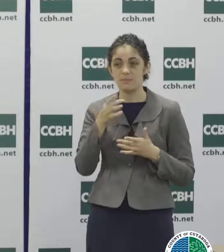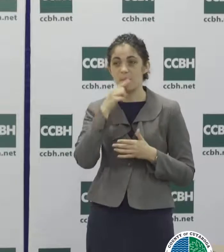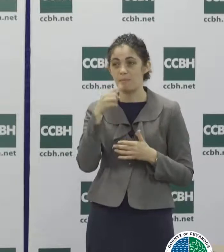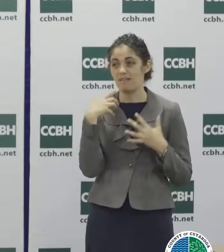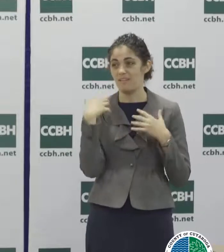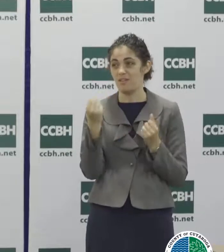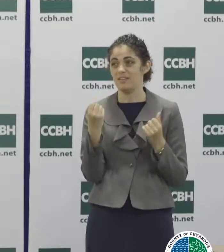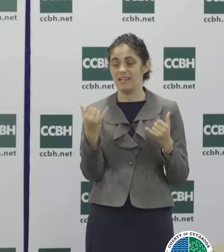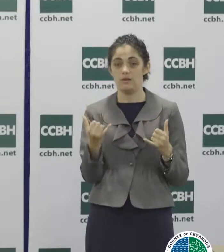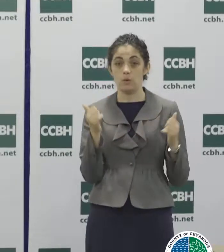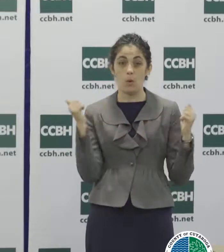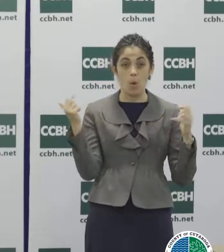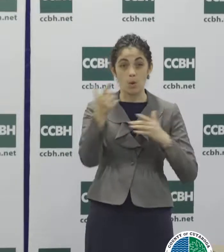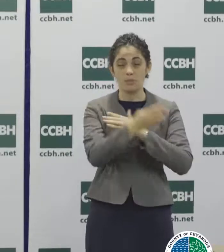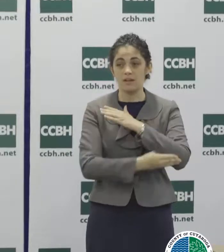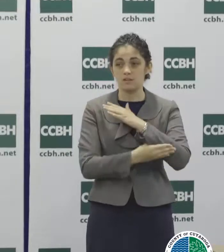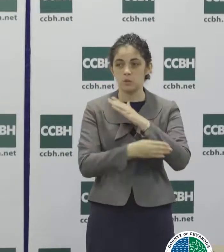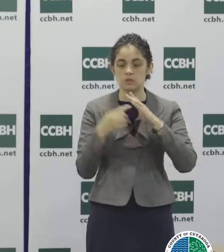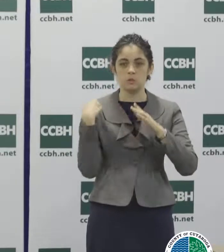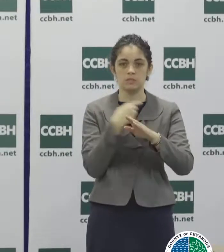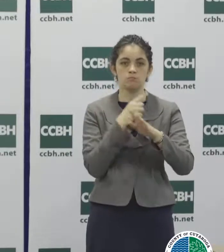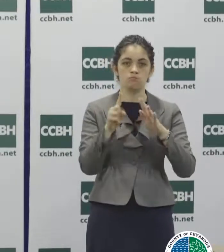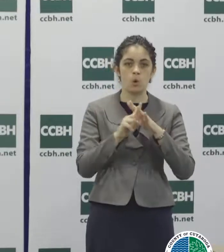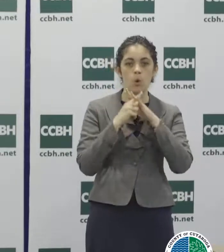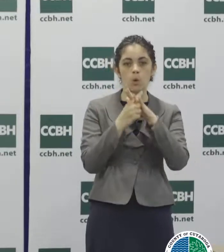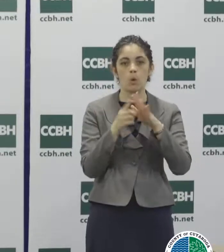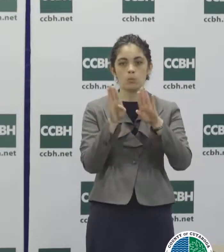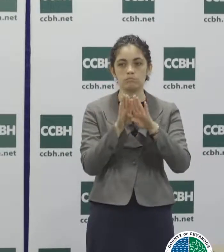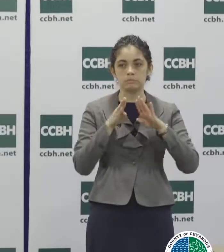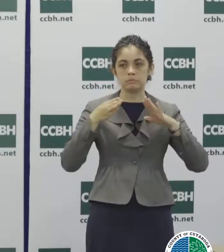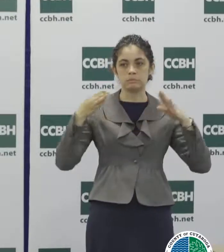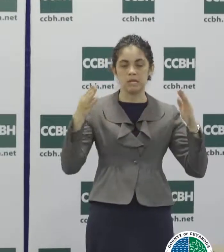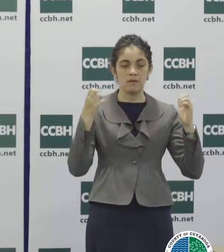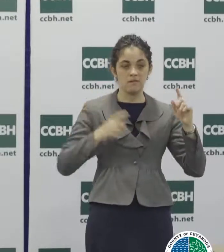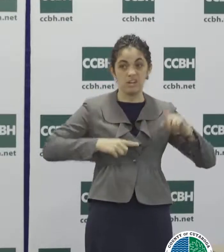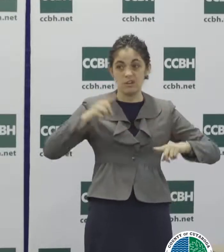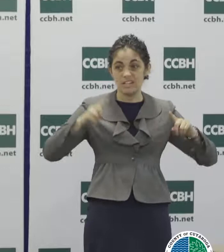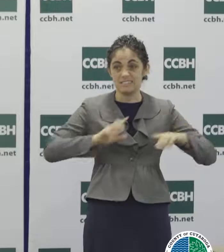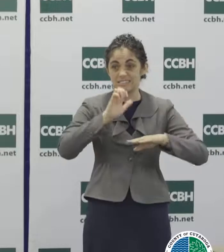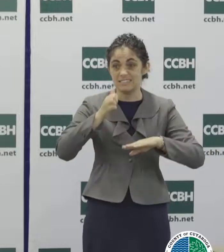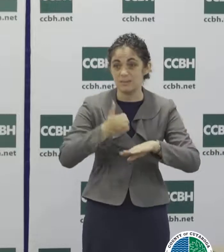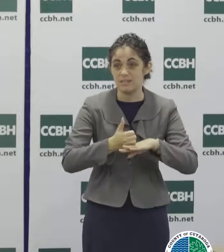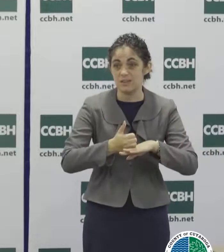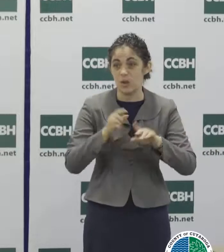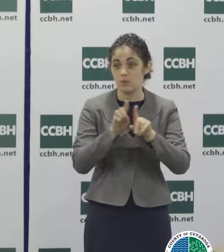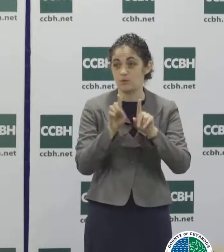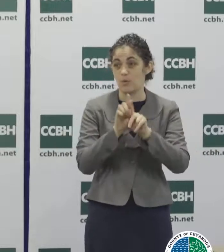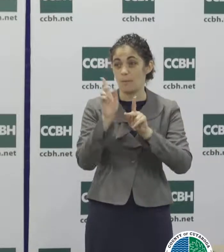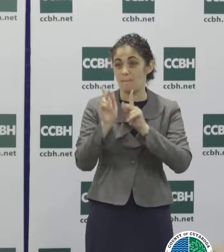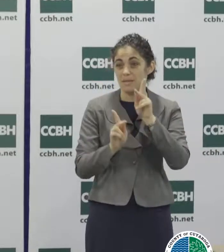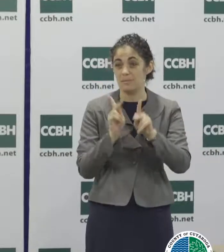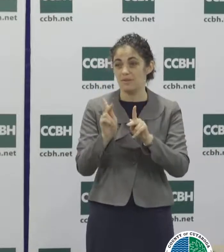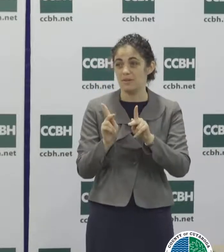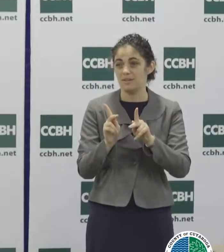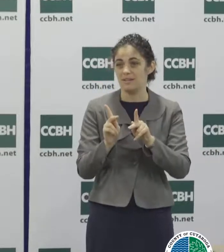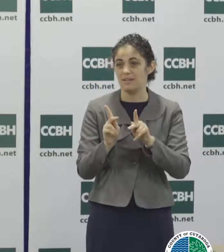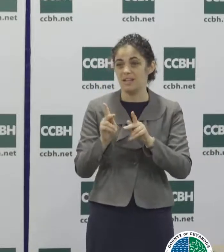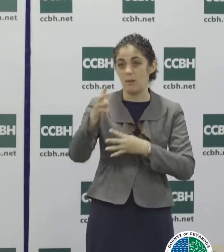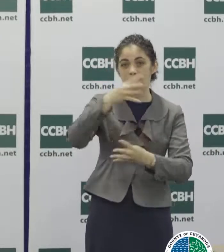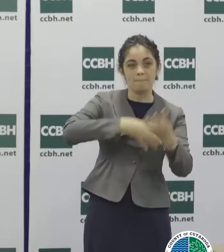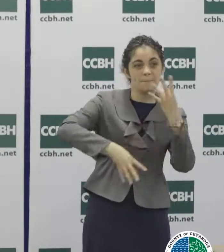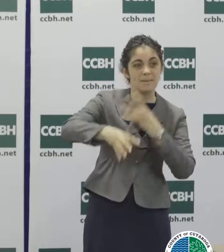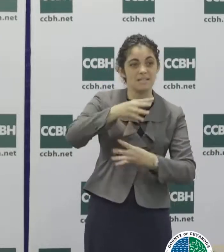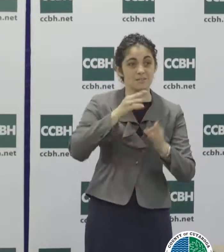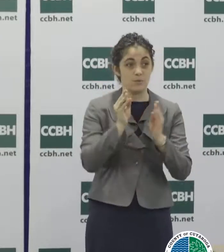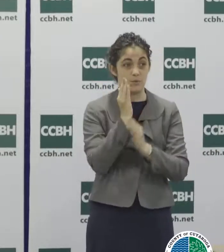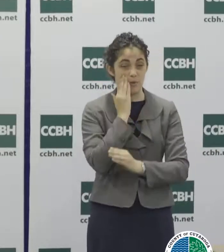now, across the country as we open up, is that in a variety of these settings, including places now where people begin to mix together, and we